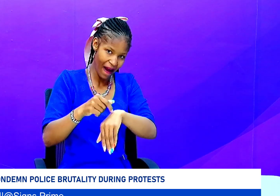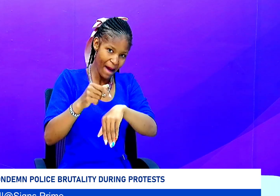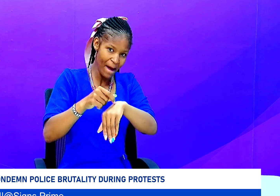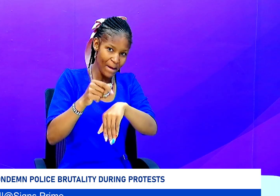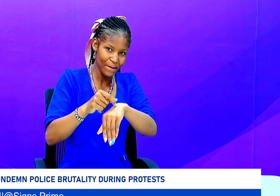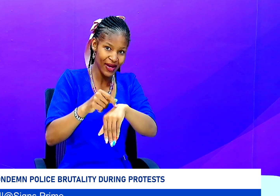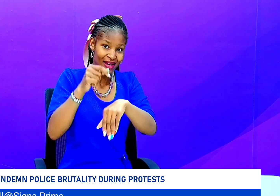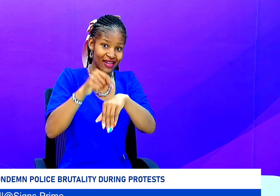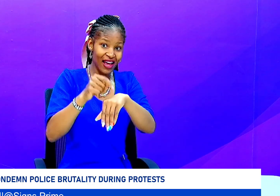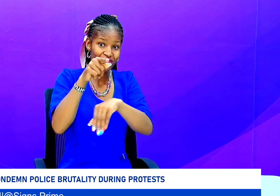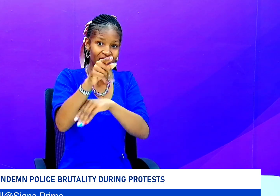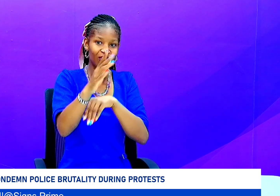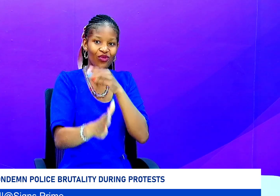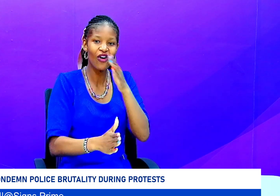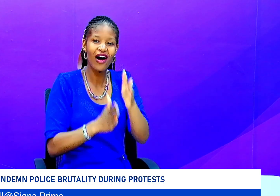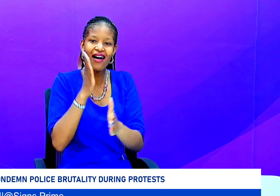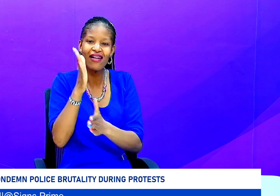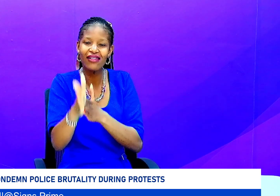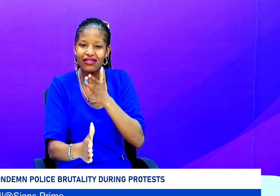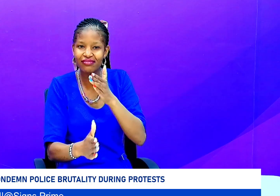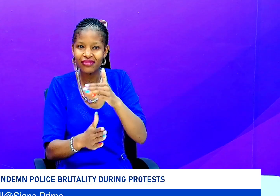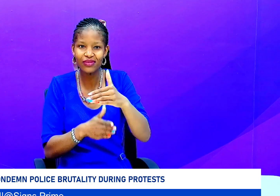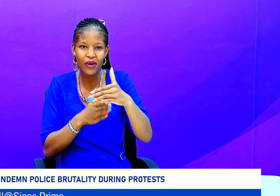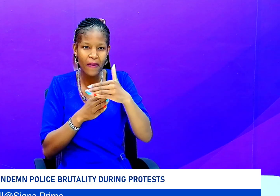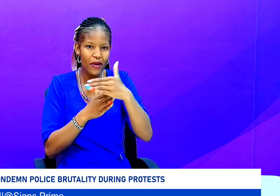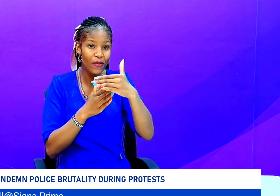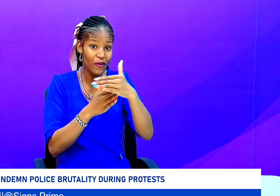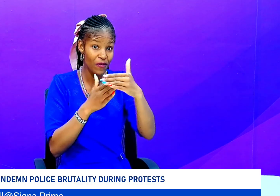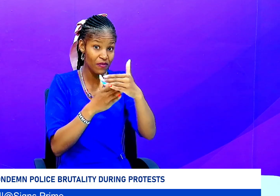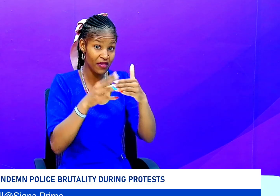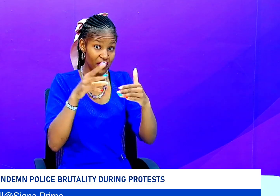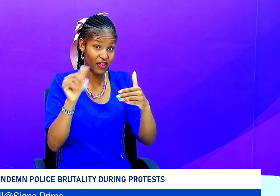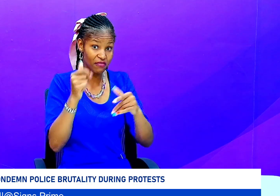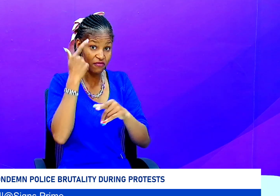over alleged incidents of police brutality during recent protests,